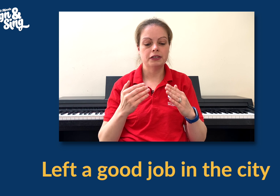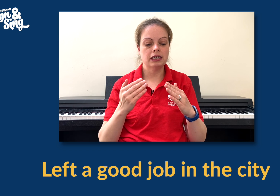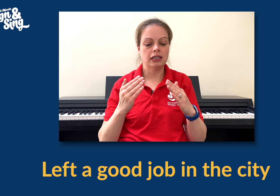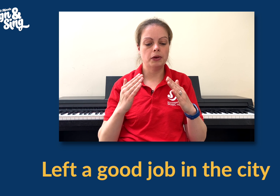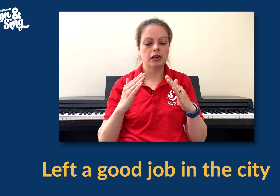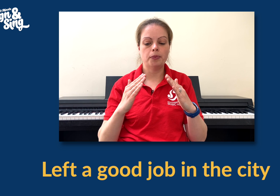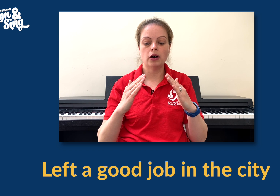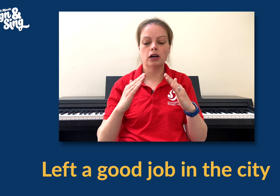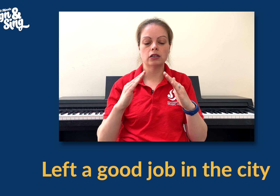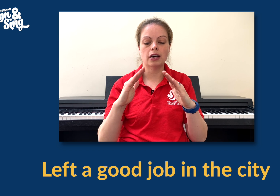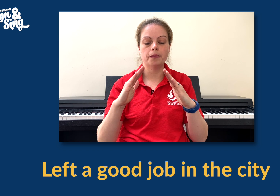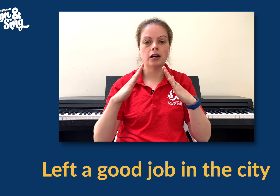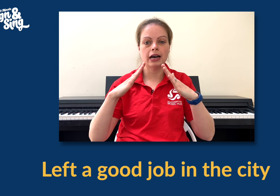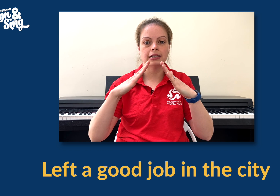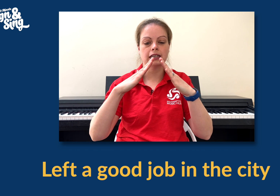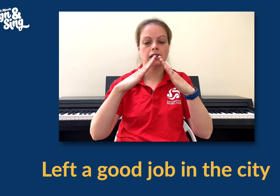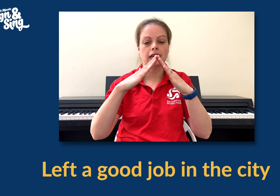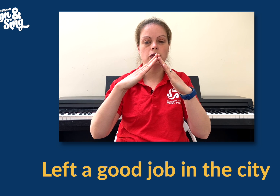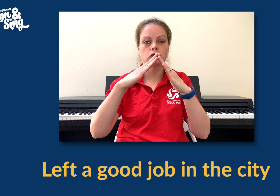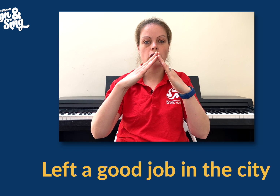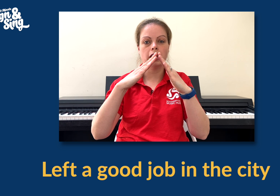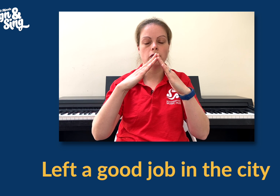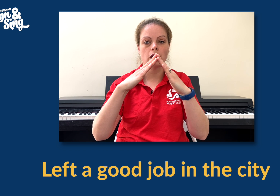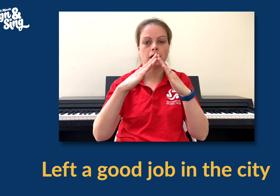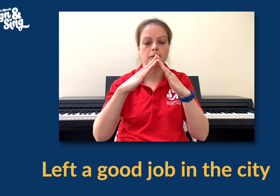Now for city, we're going to put our hands together like a little